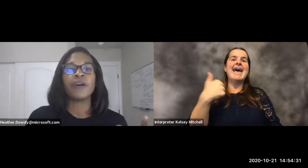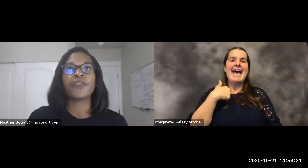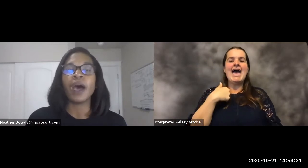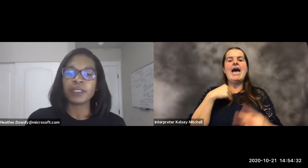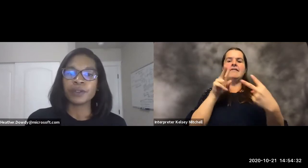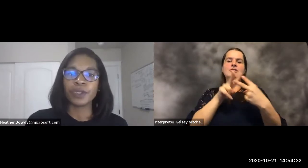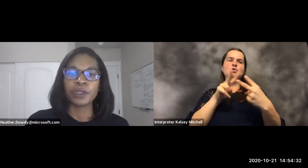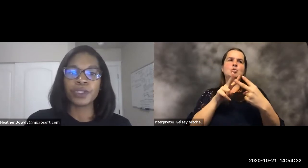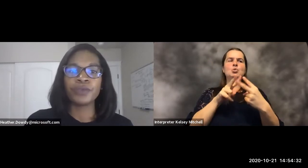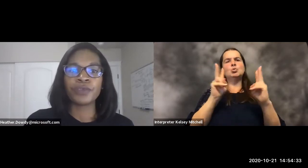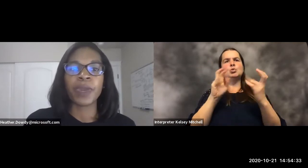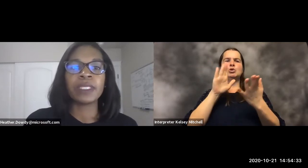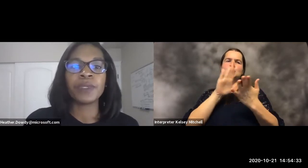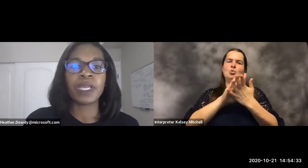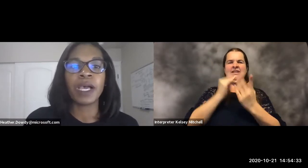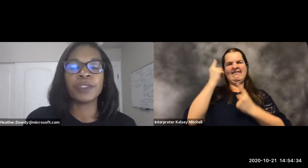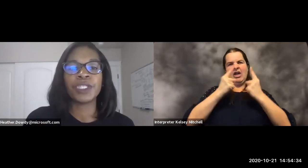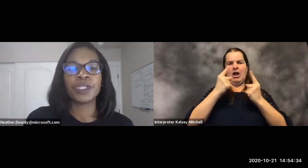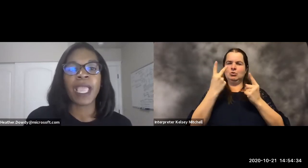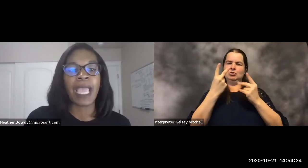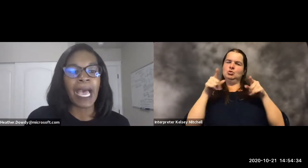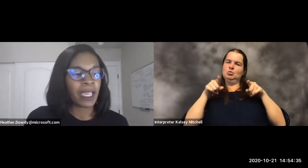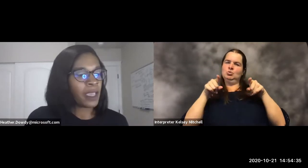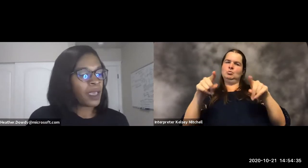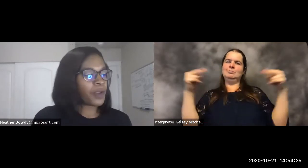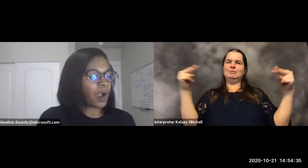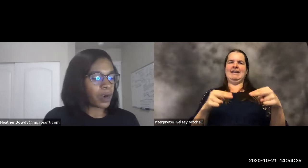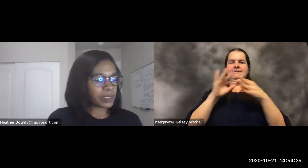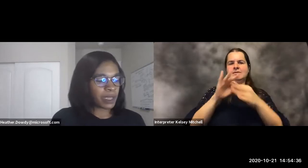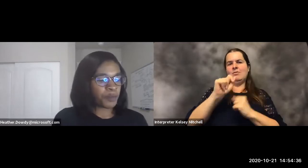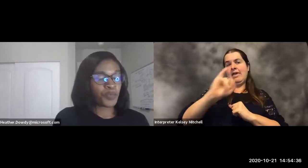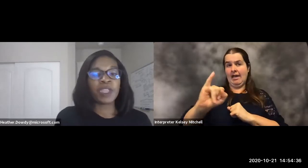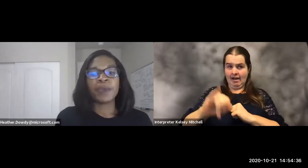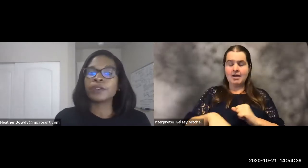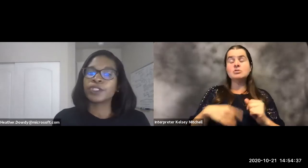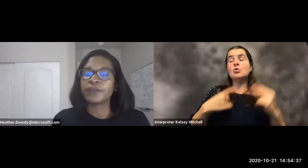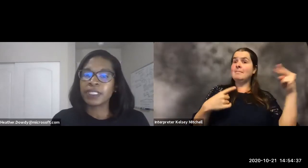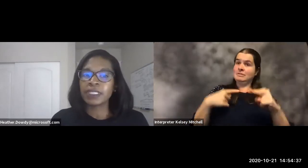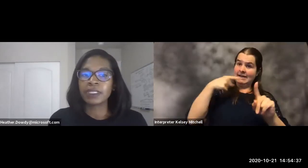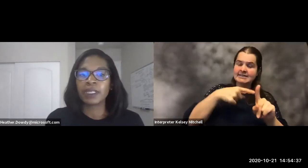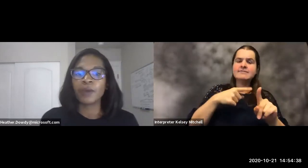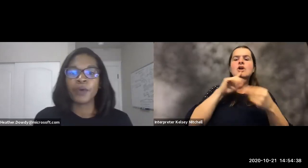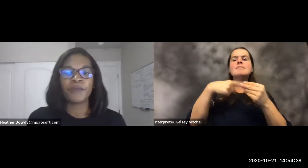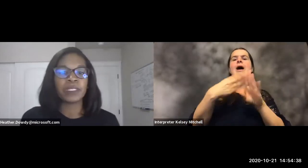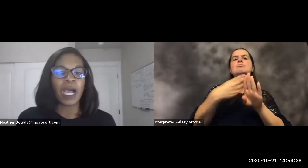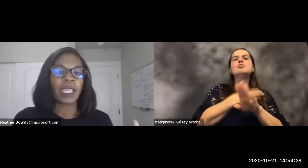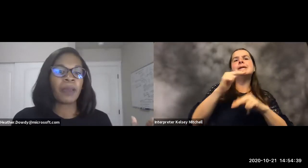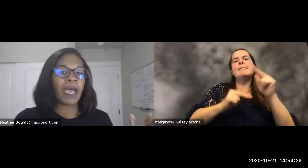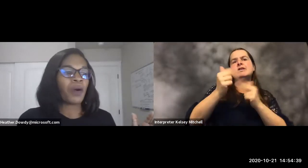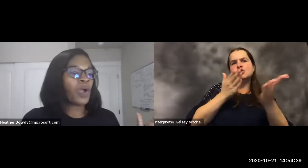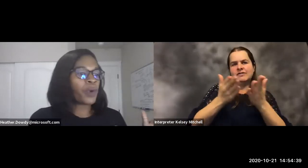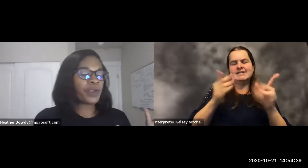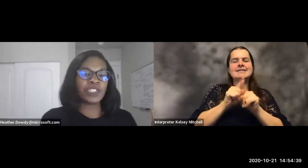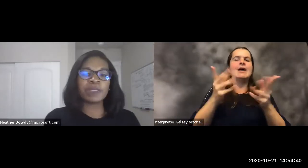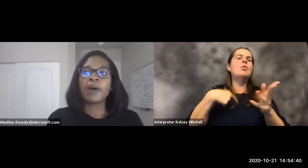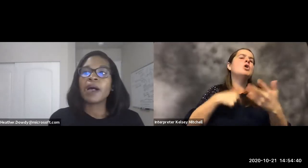schools of thoughts or two threads when it comes to AI. There are some pre-built services like what we've been talking